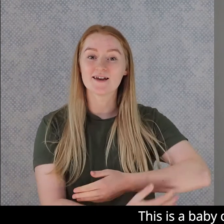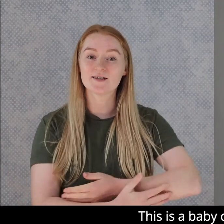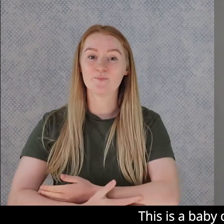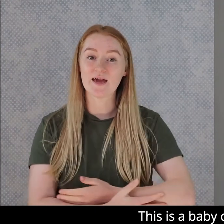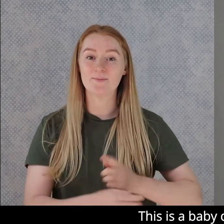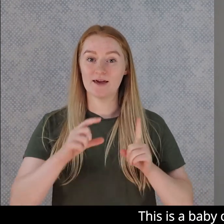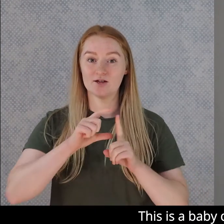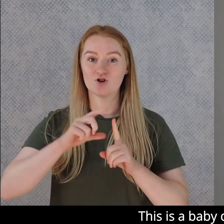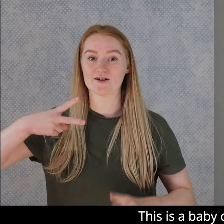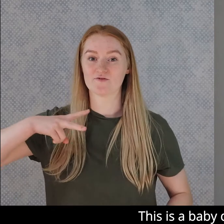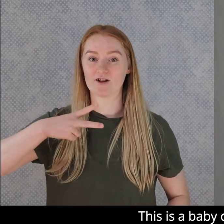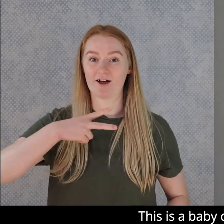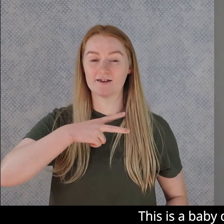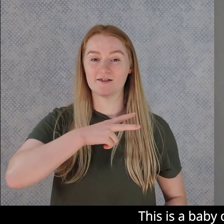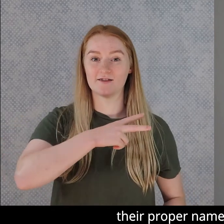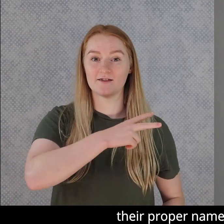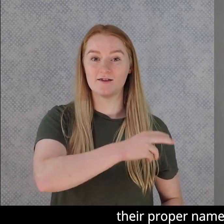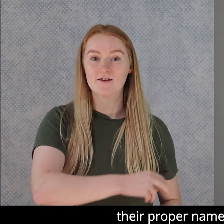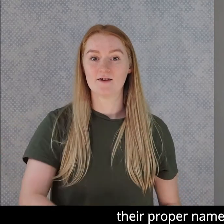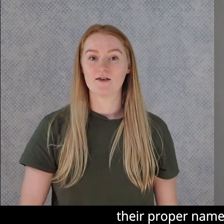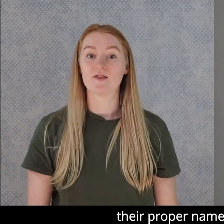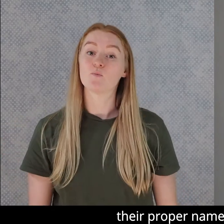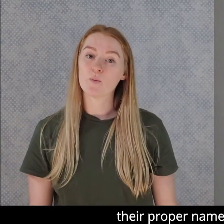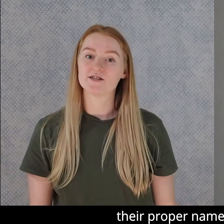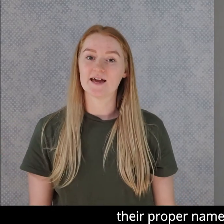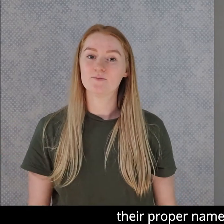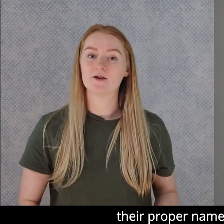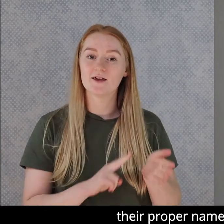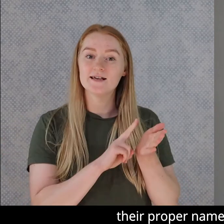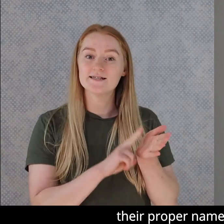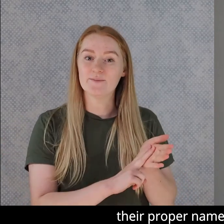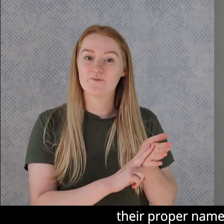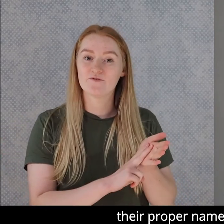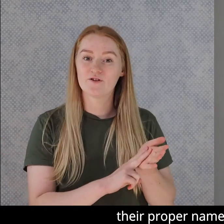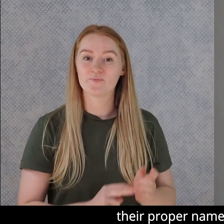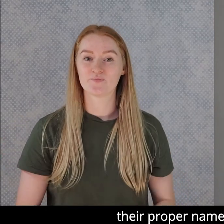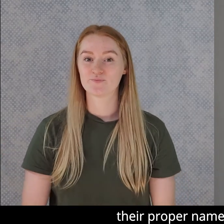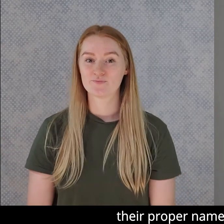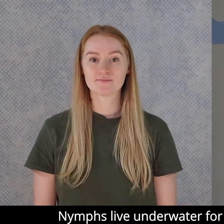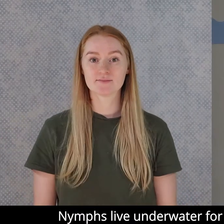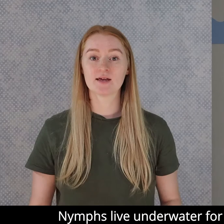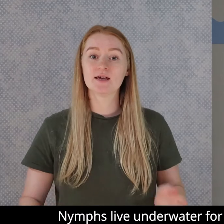This is a baby dragonfly. Their proper name is a nymph.